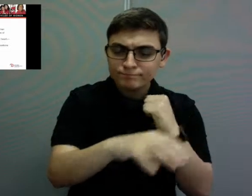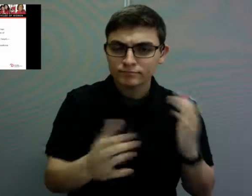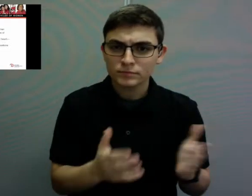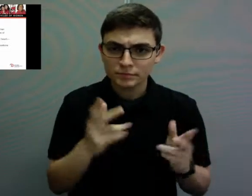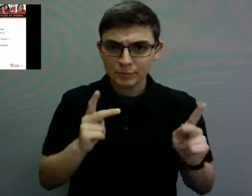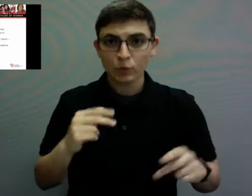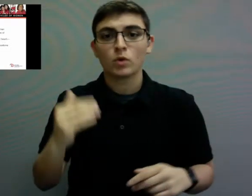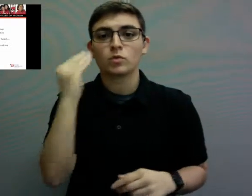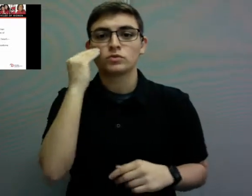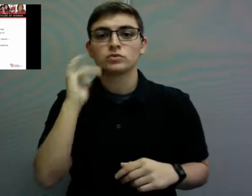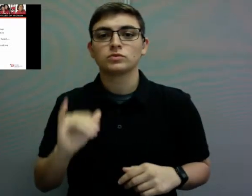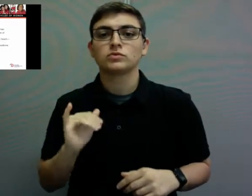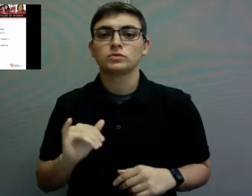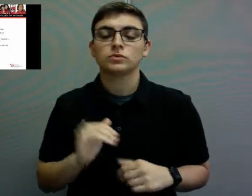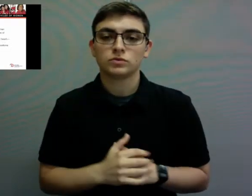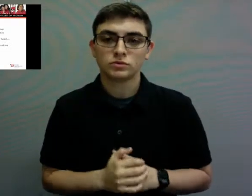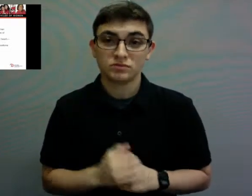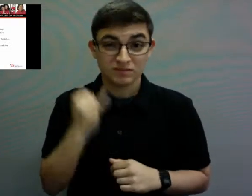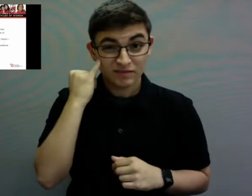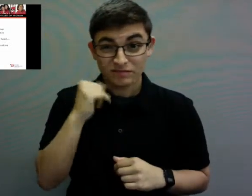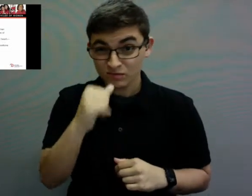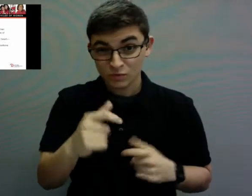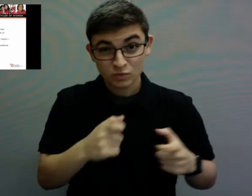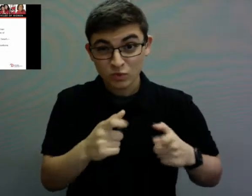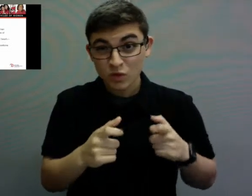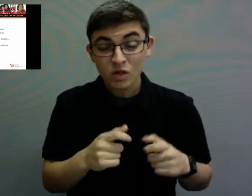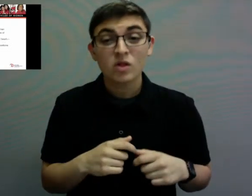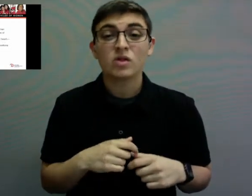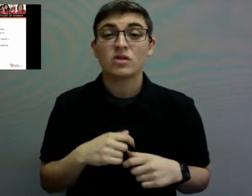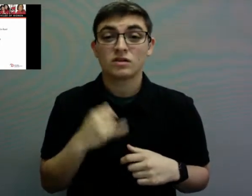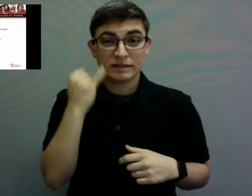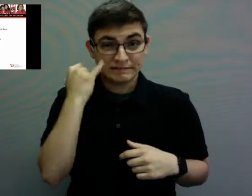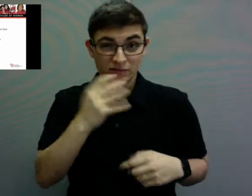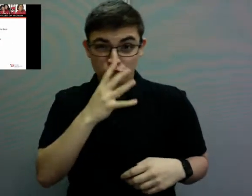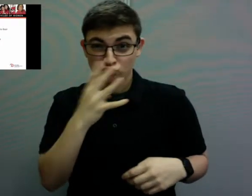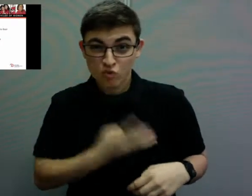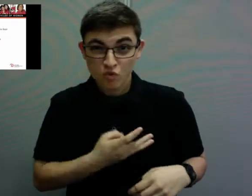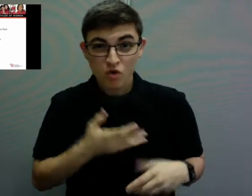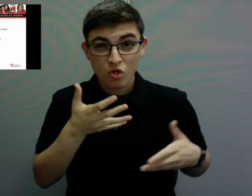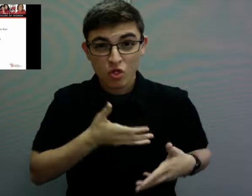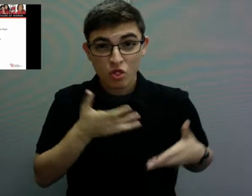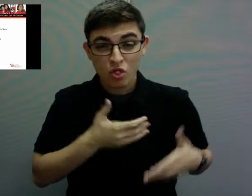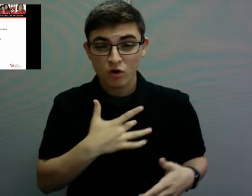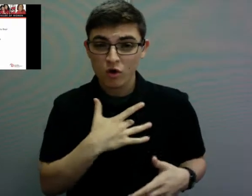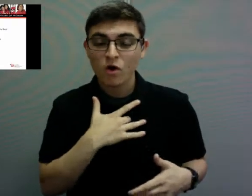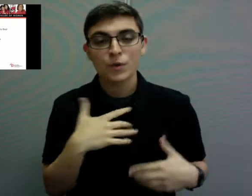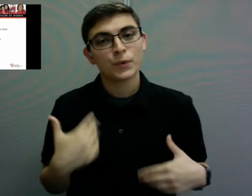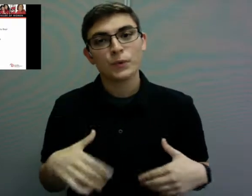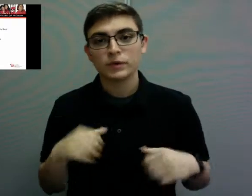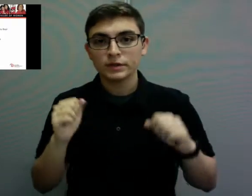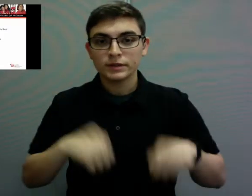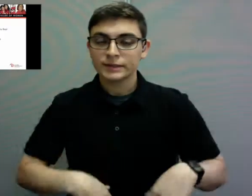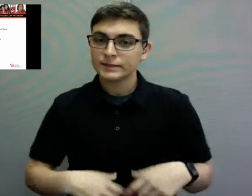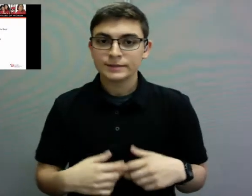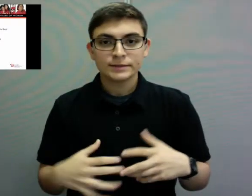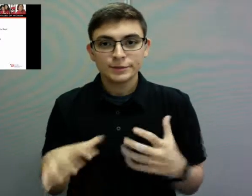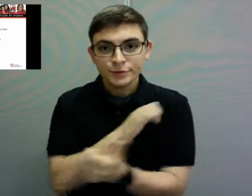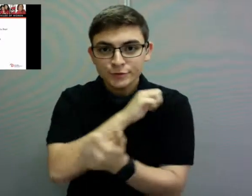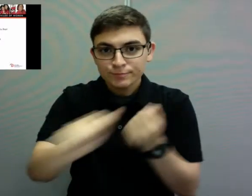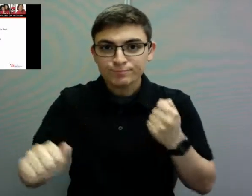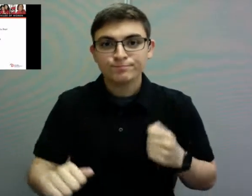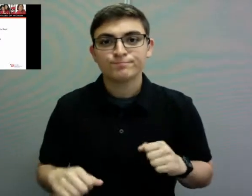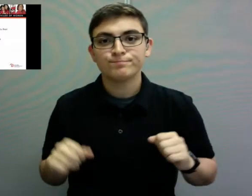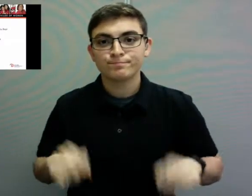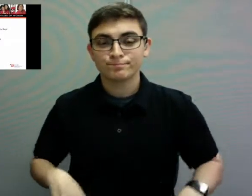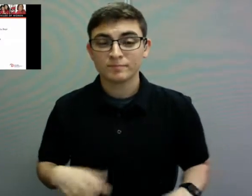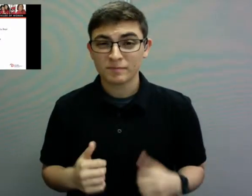not treated, you can develop serious complications. Most women don't even know that their heart disease is their own greatest